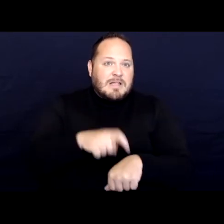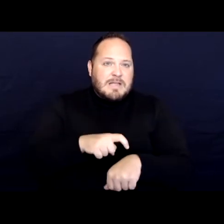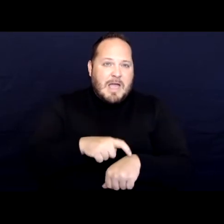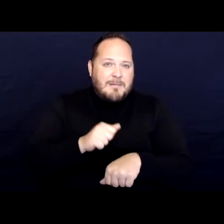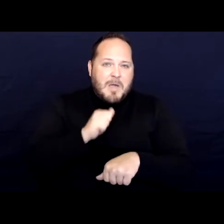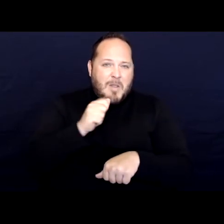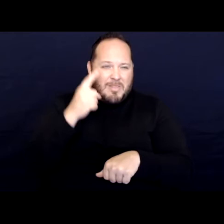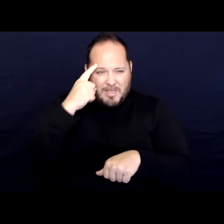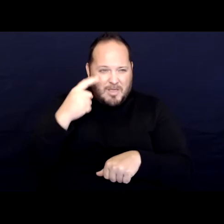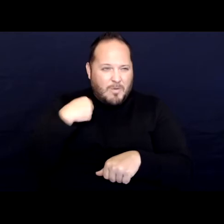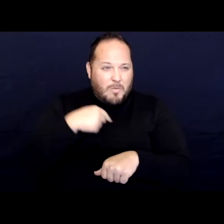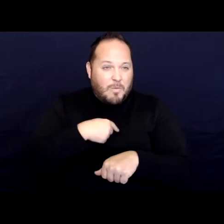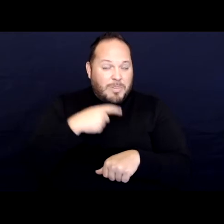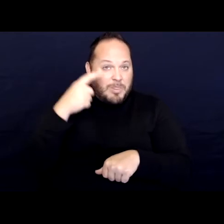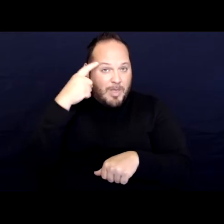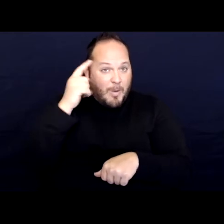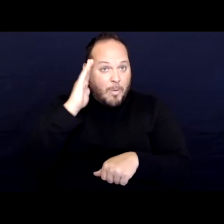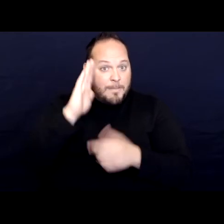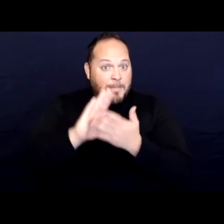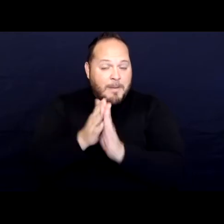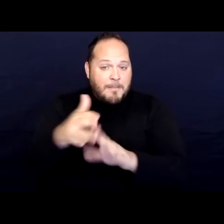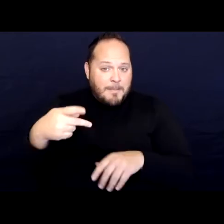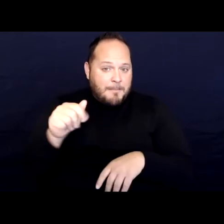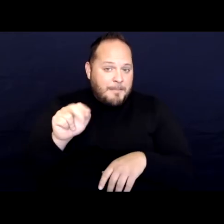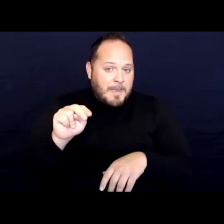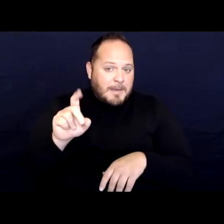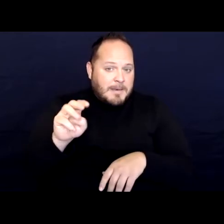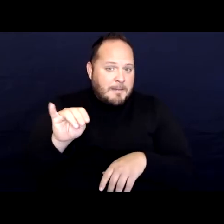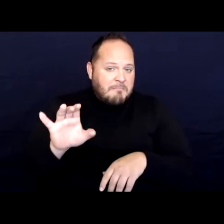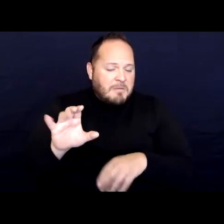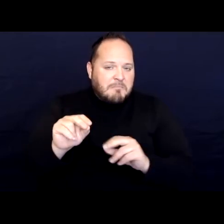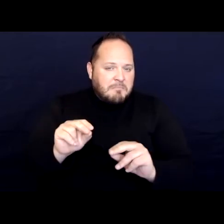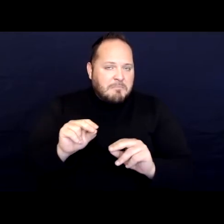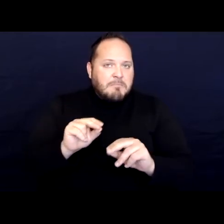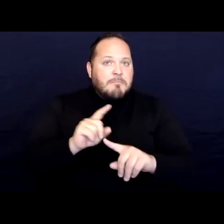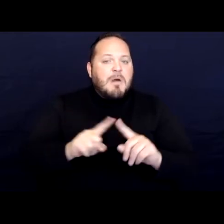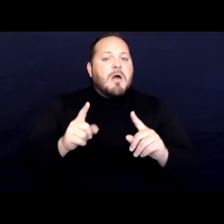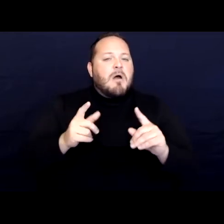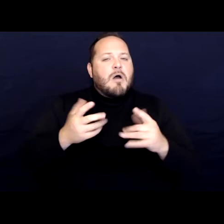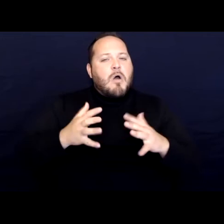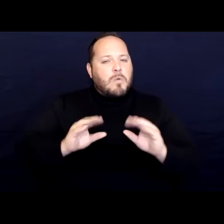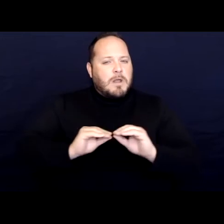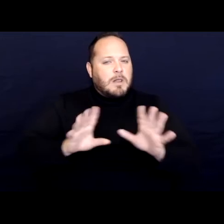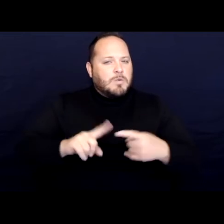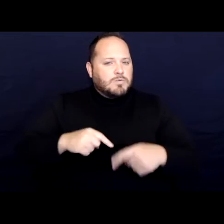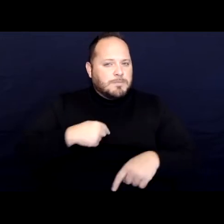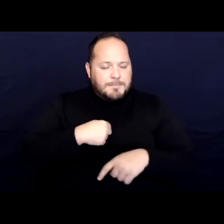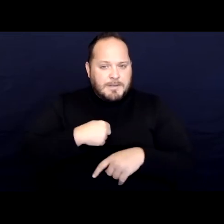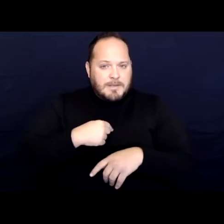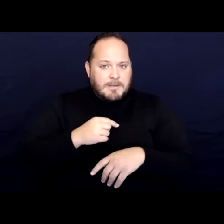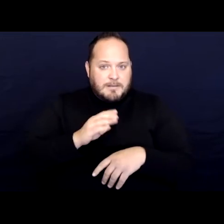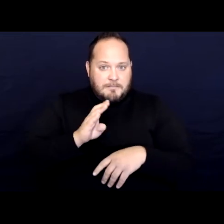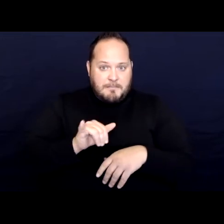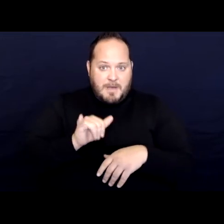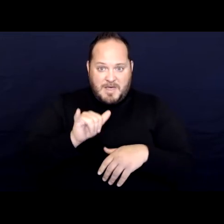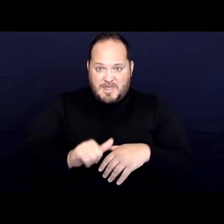at that point, but it was very clear to me um, by that second week